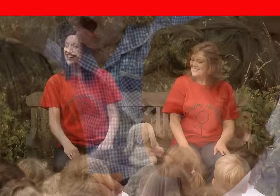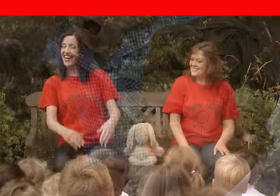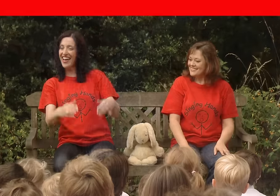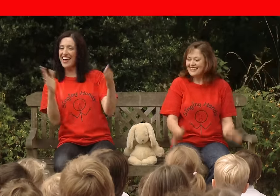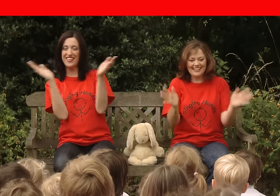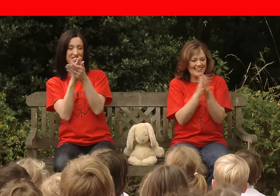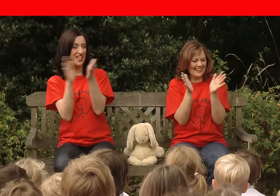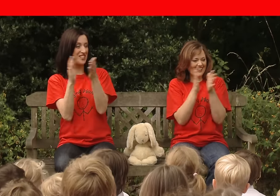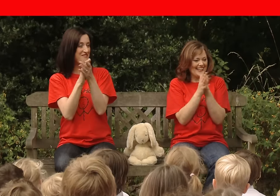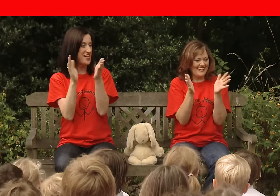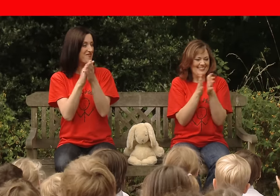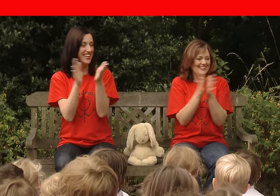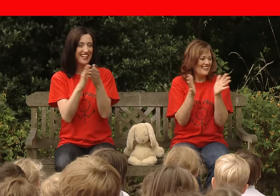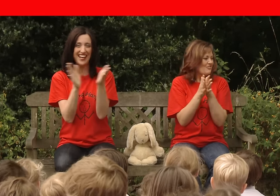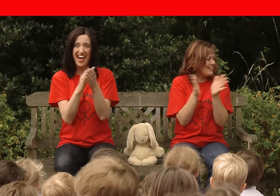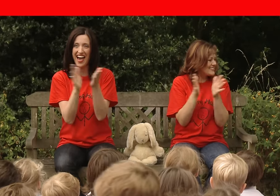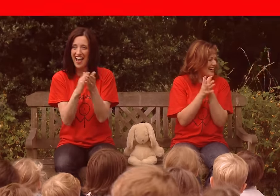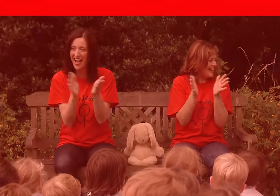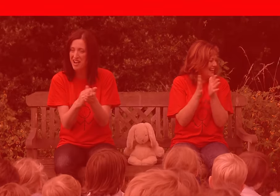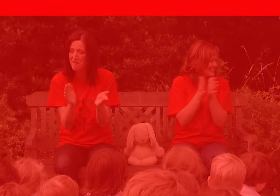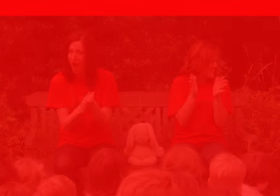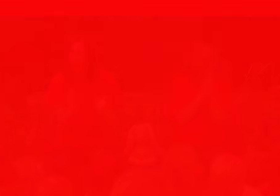How'd a me a thumbs on your wrist Come on! Come